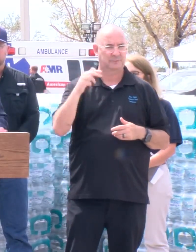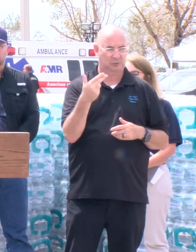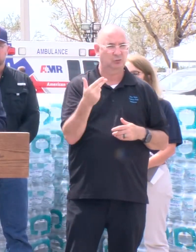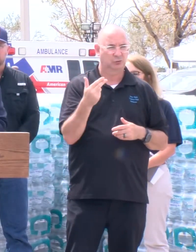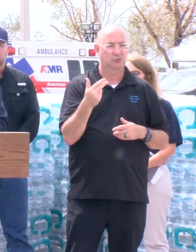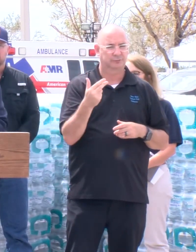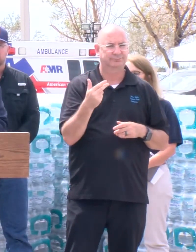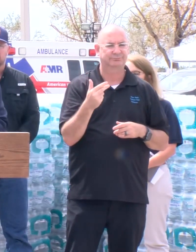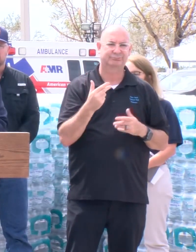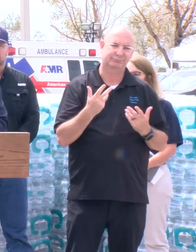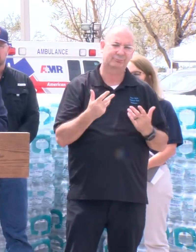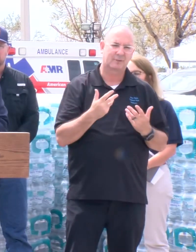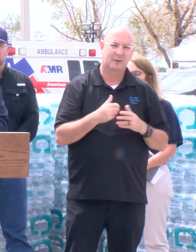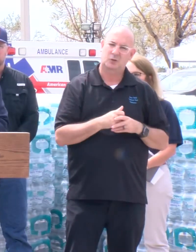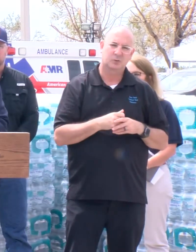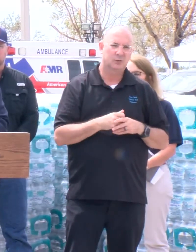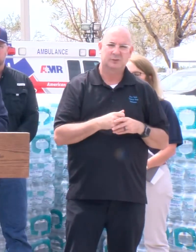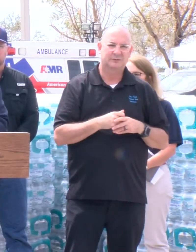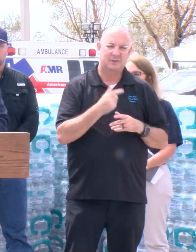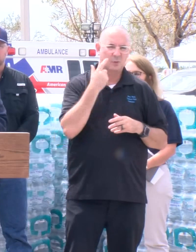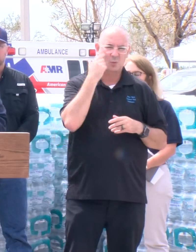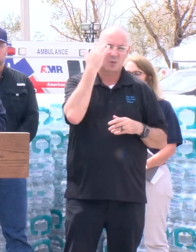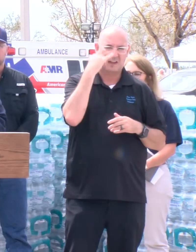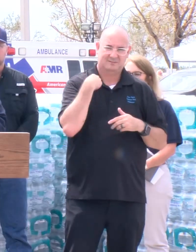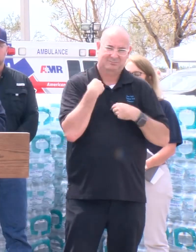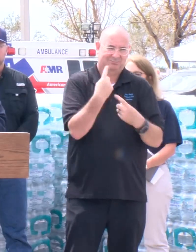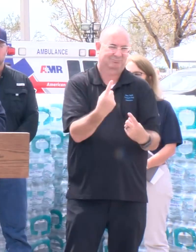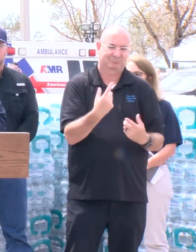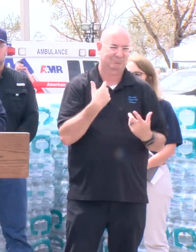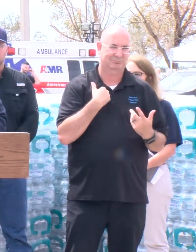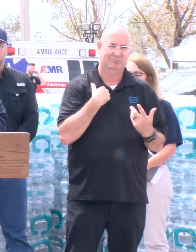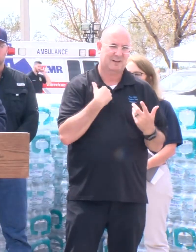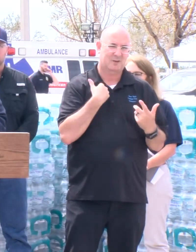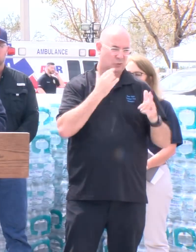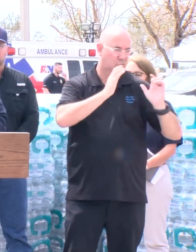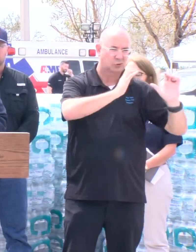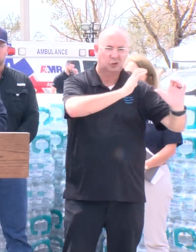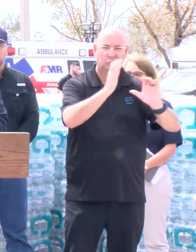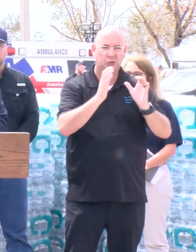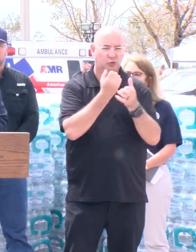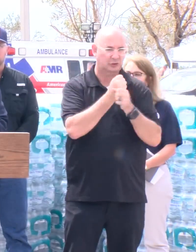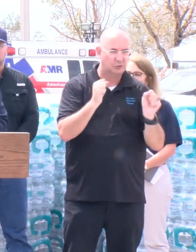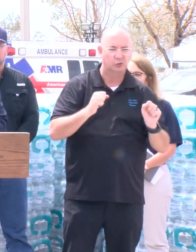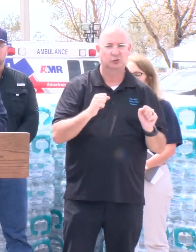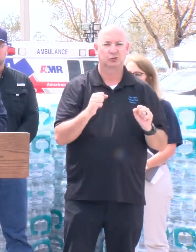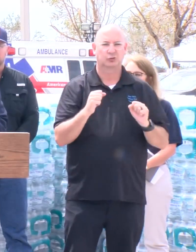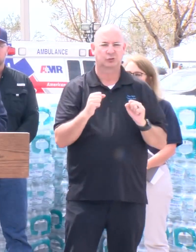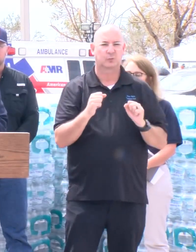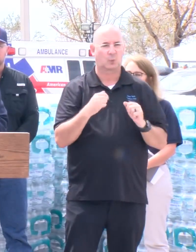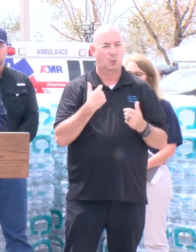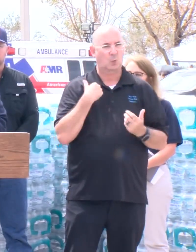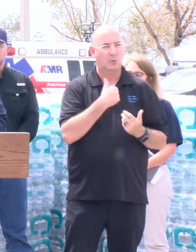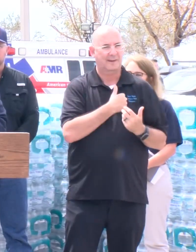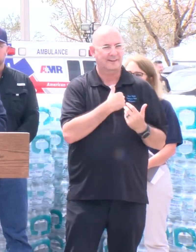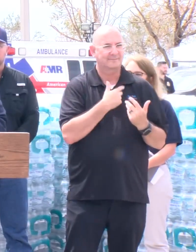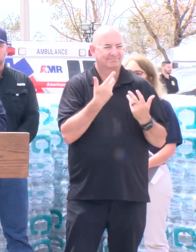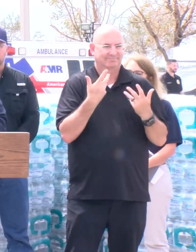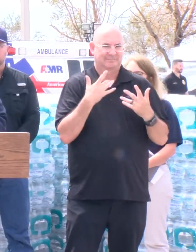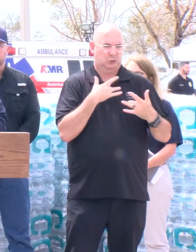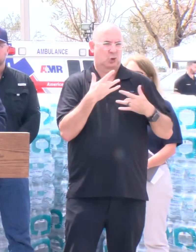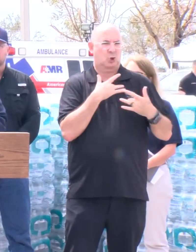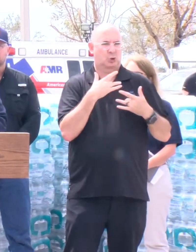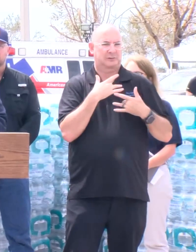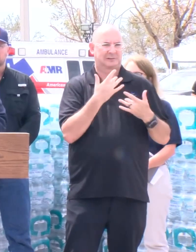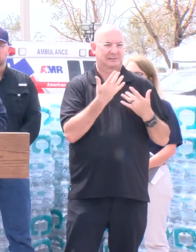was ongoing search and rescue, and so there wasn't necessarily, there was a safety concern about pushing forward with the power too